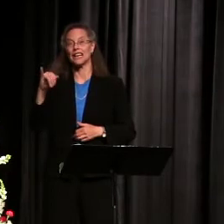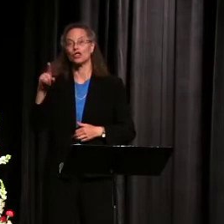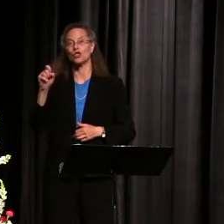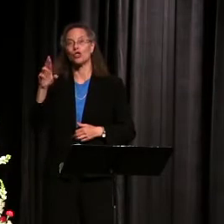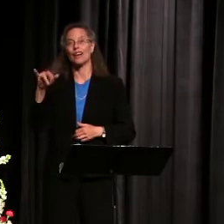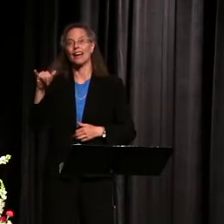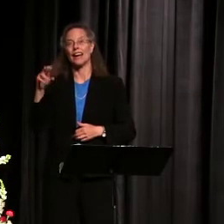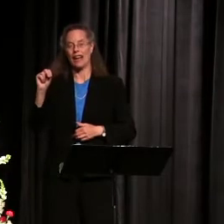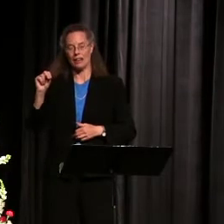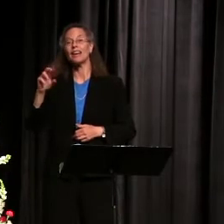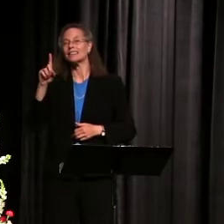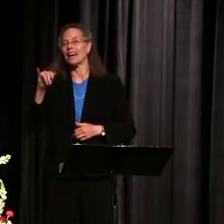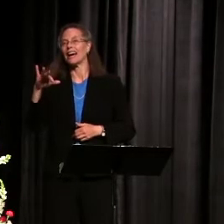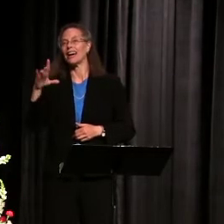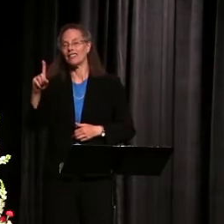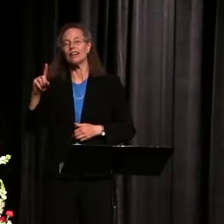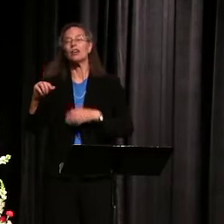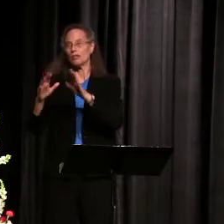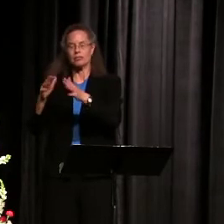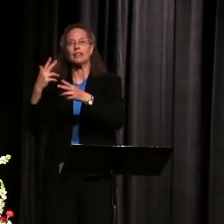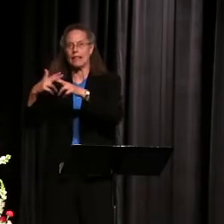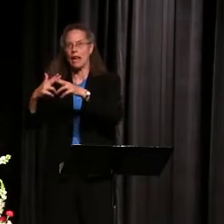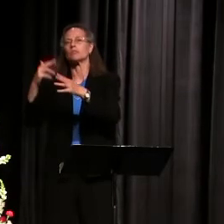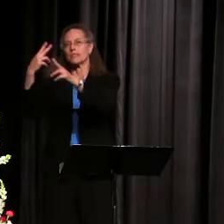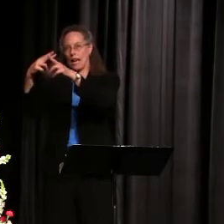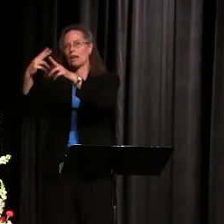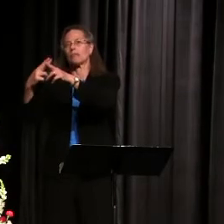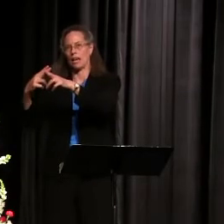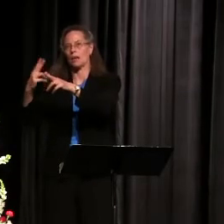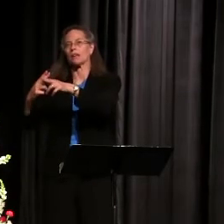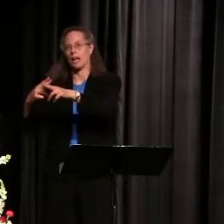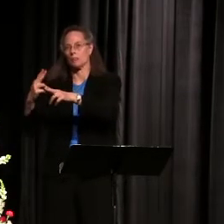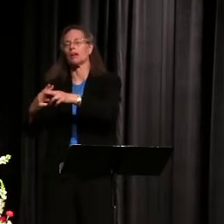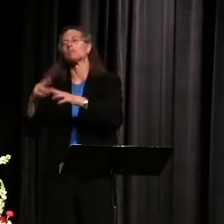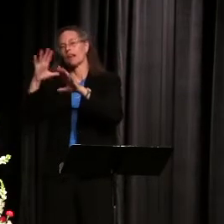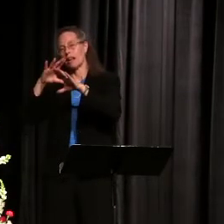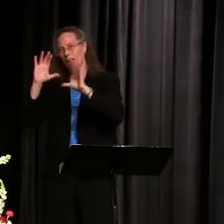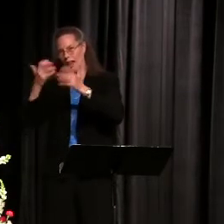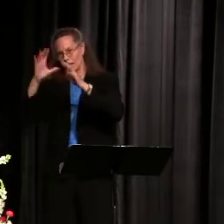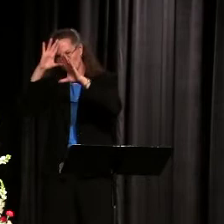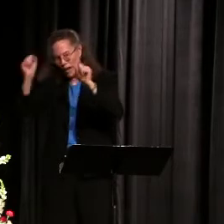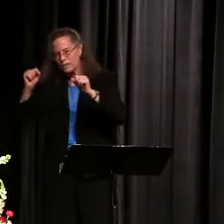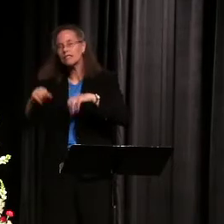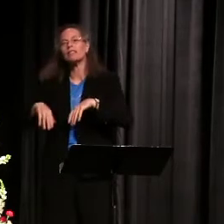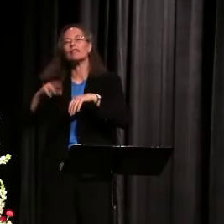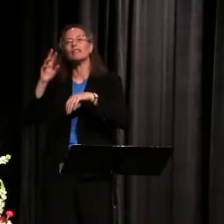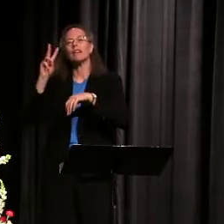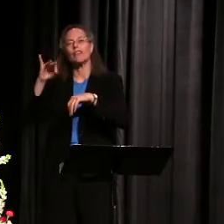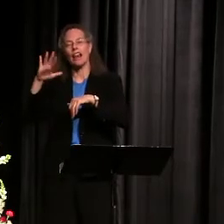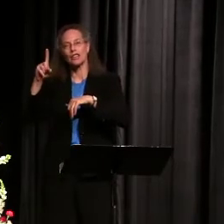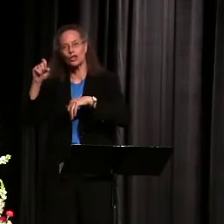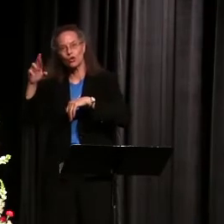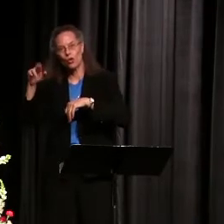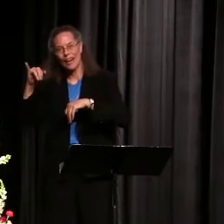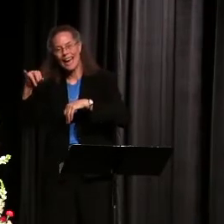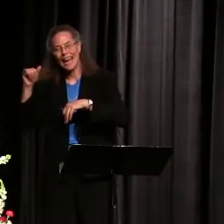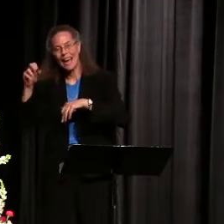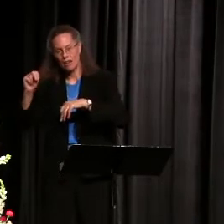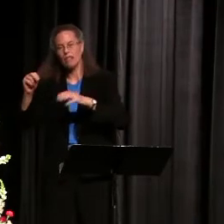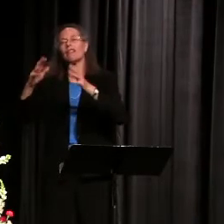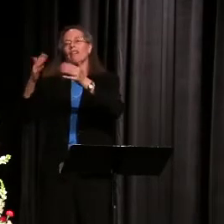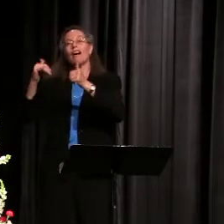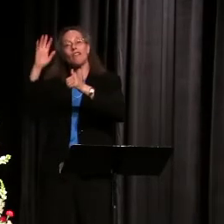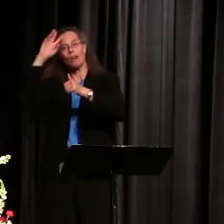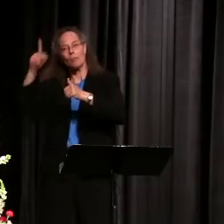Munichika, salutatorian, Emily Pollock, class president, Jane Kellerman, vice president, Morgan